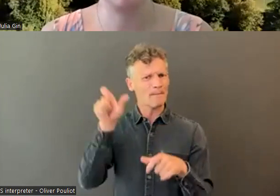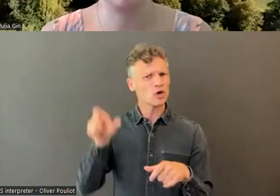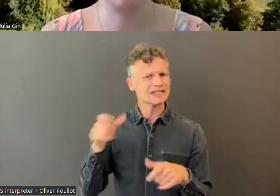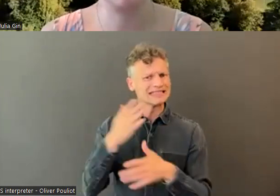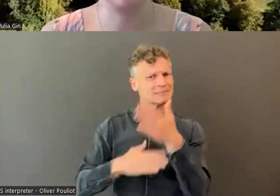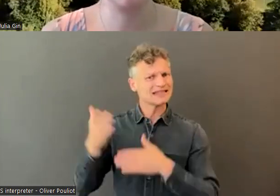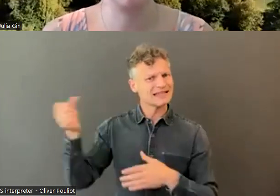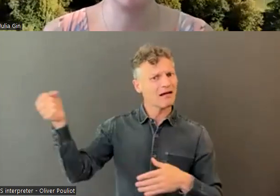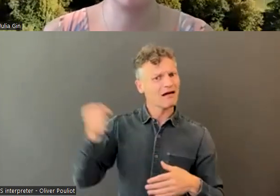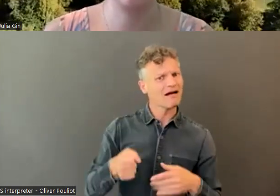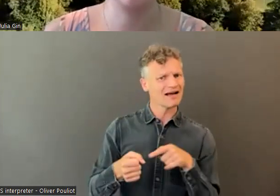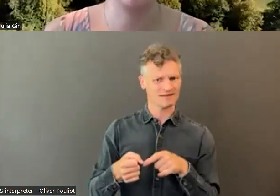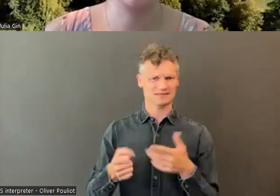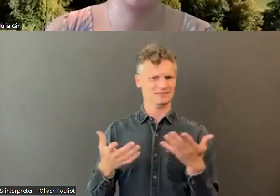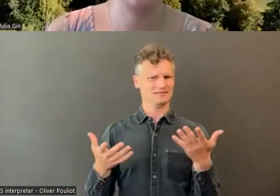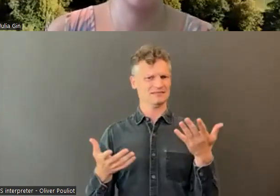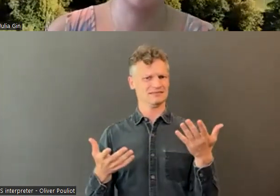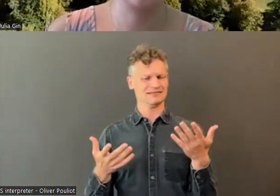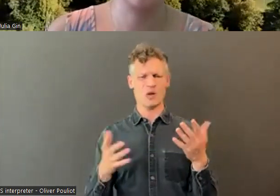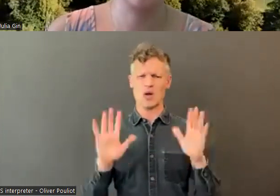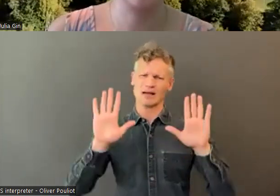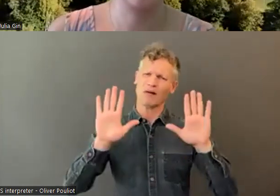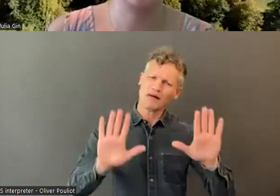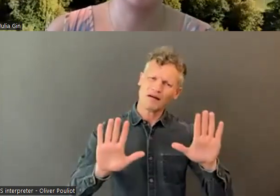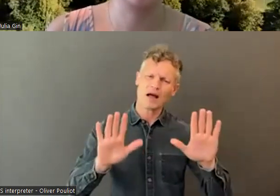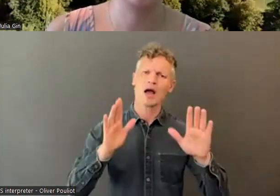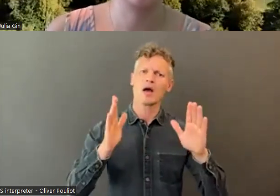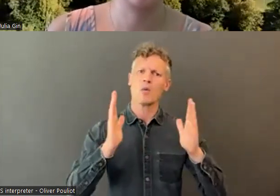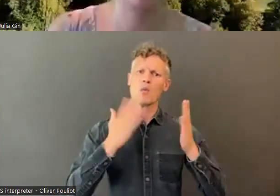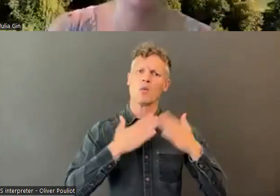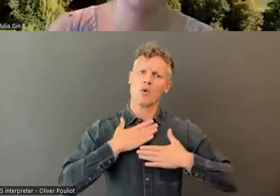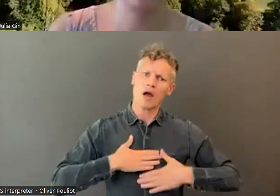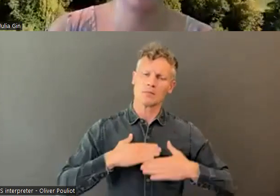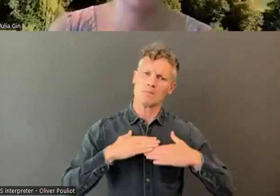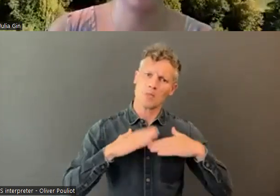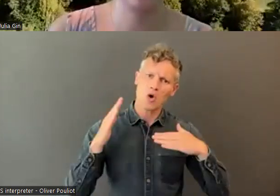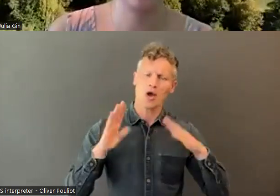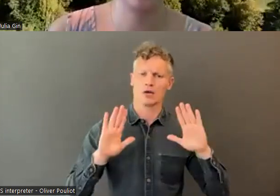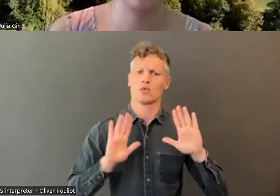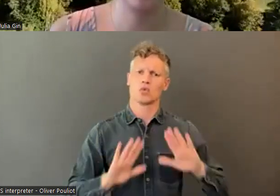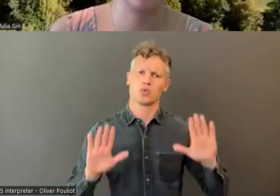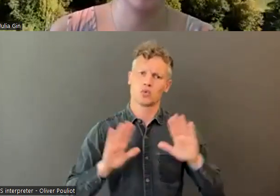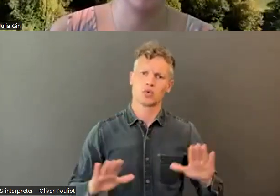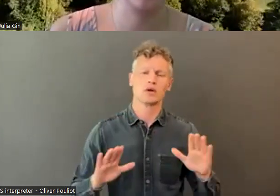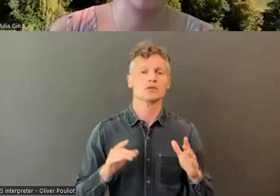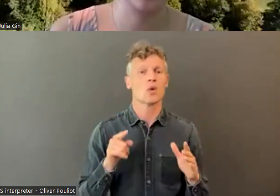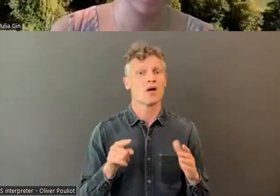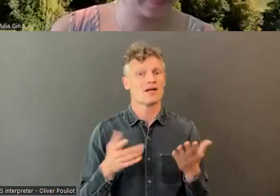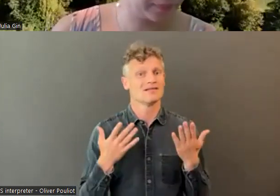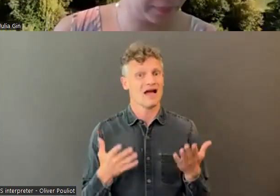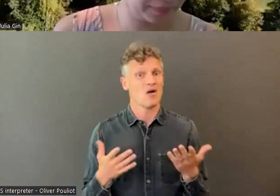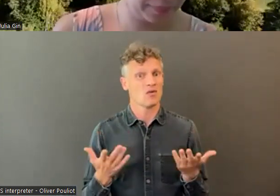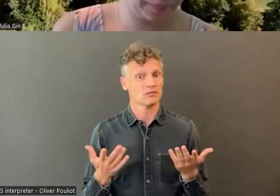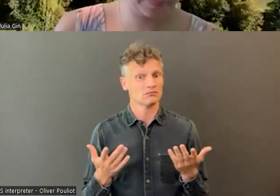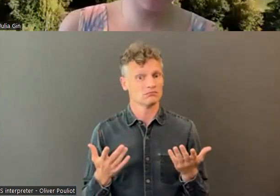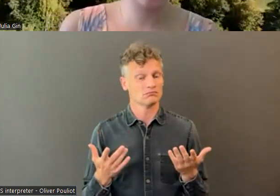it down and let's make it as simple as possible to have them onboarded. So yes, there are those categories that are easier for them to be onboarded